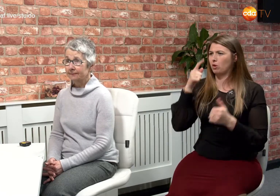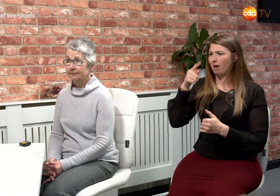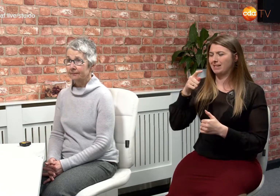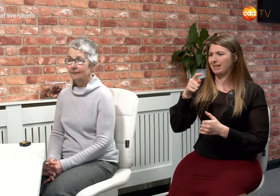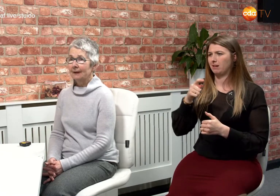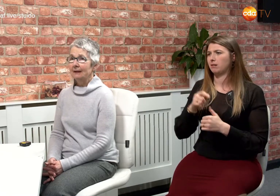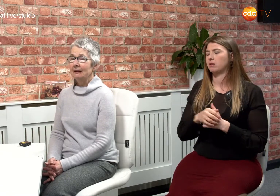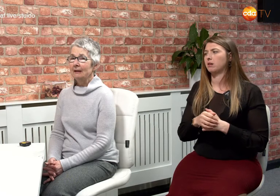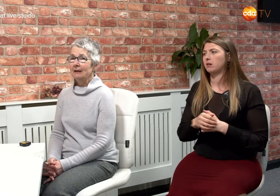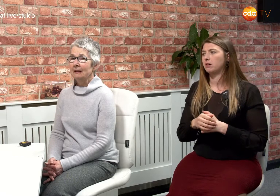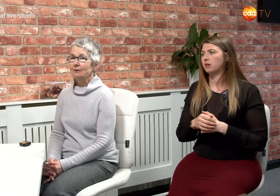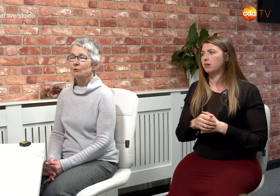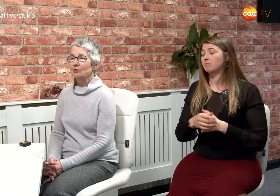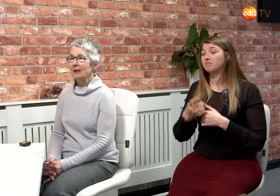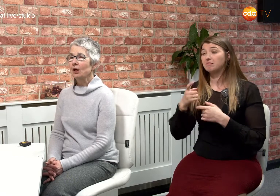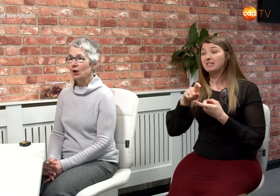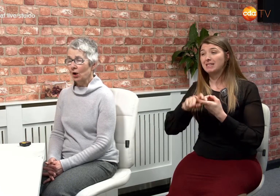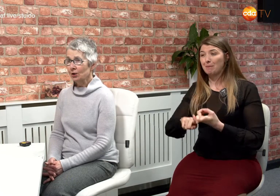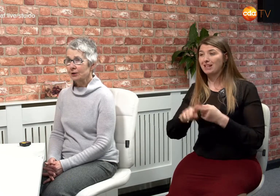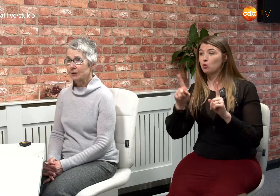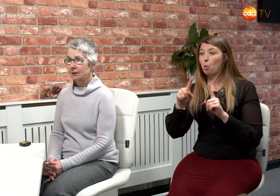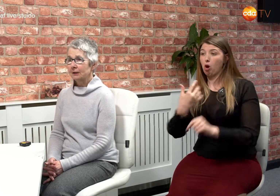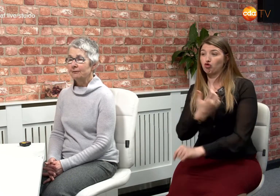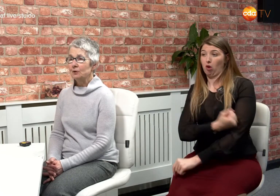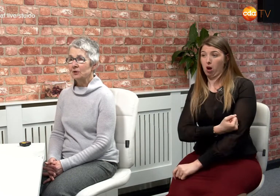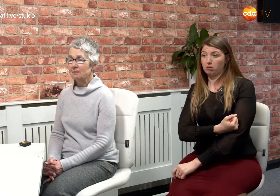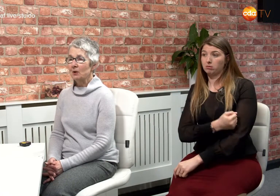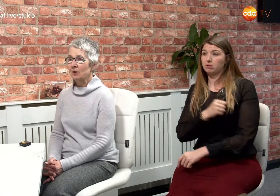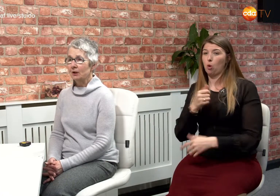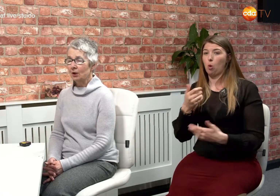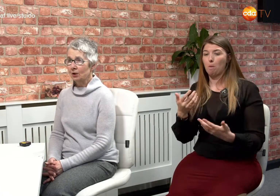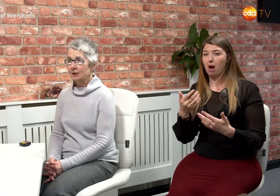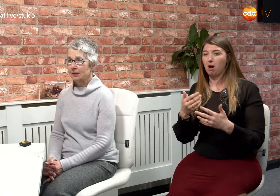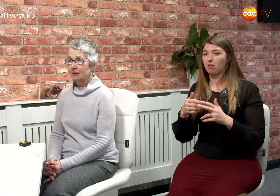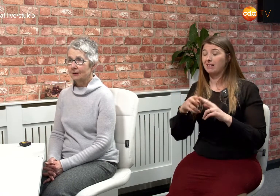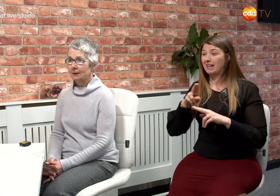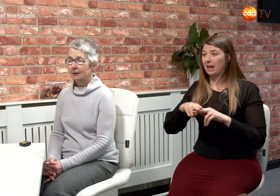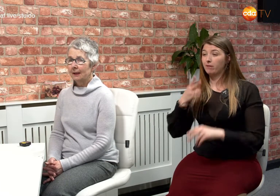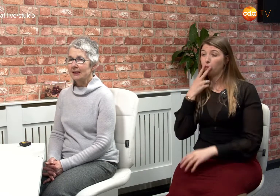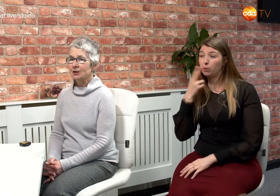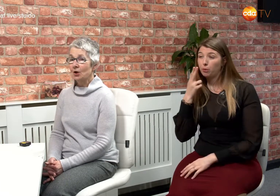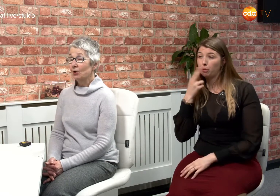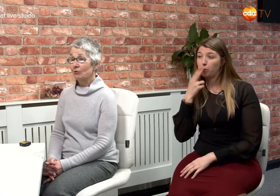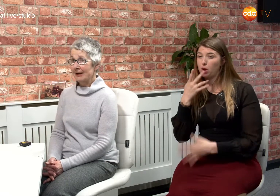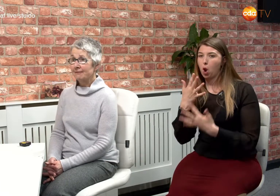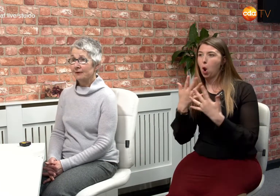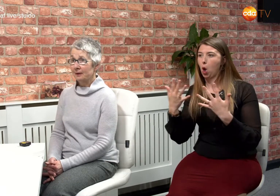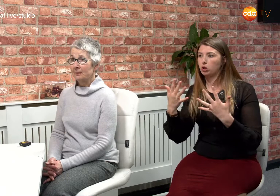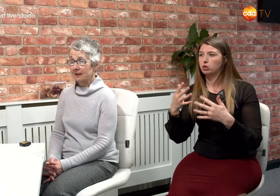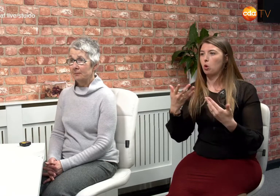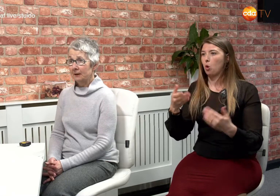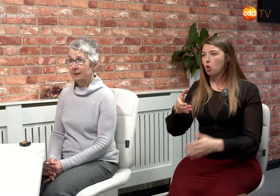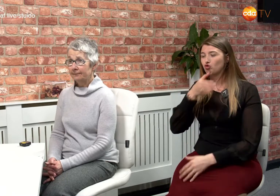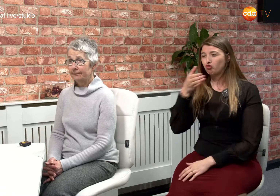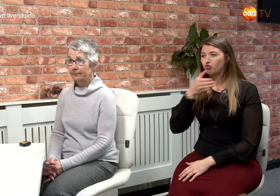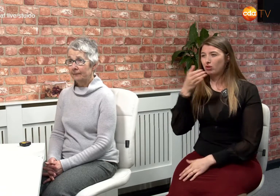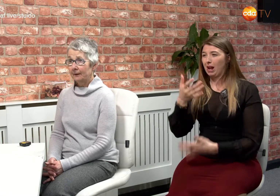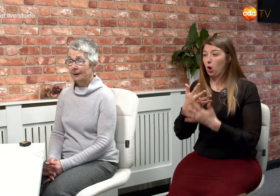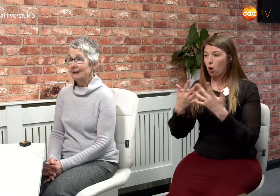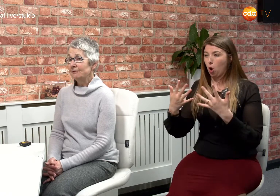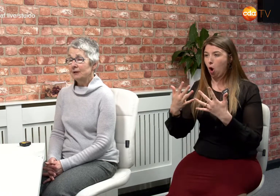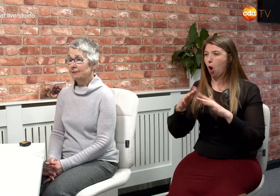drugs. If you drink a lot, if you smoke a lot, it's not great for the